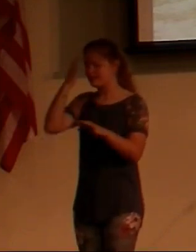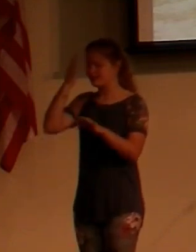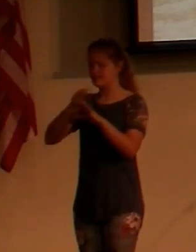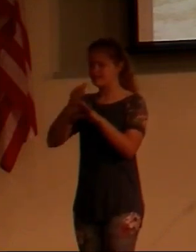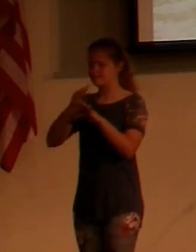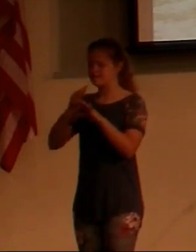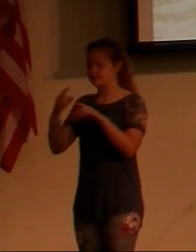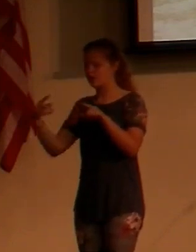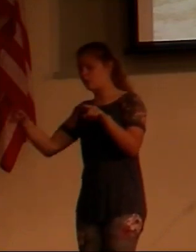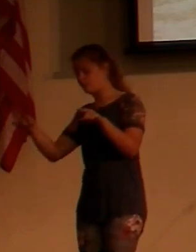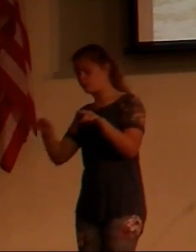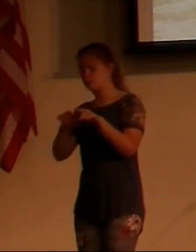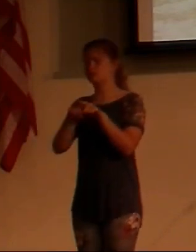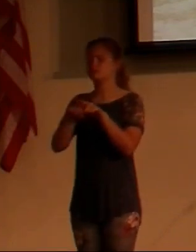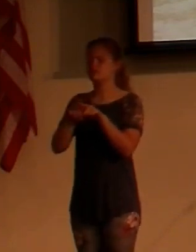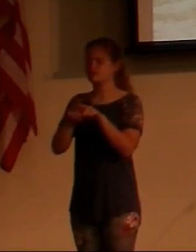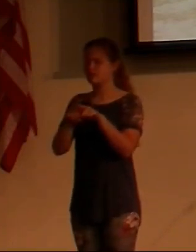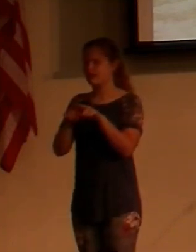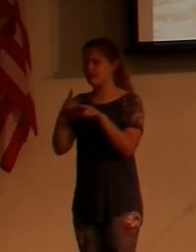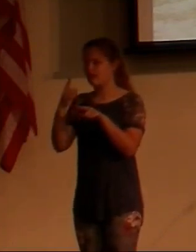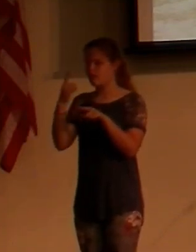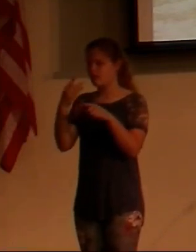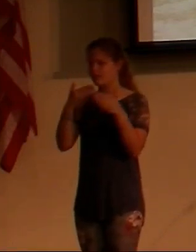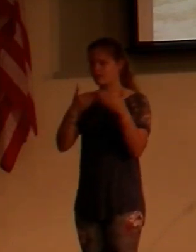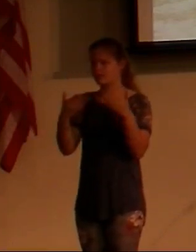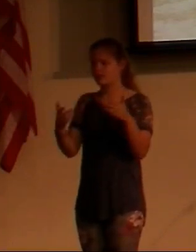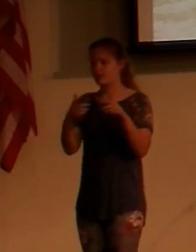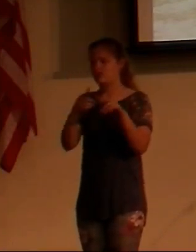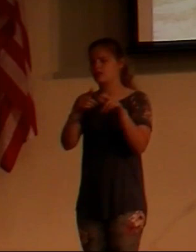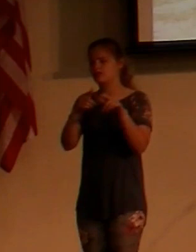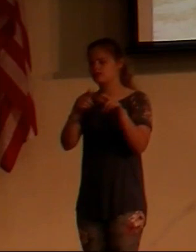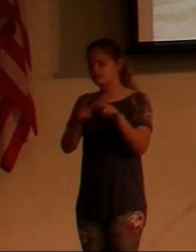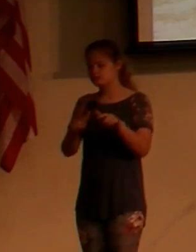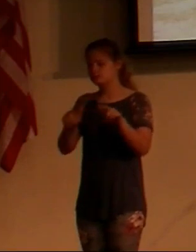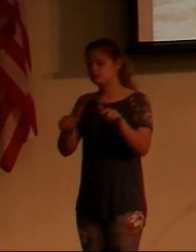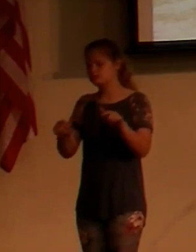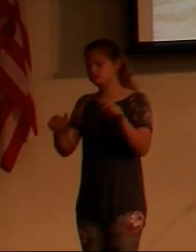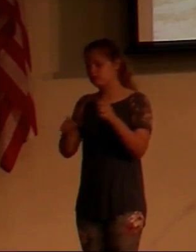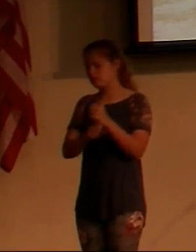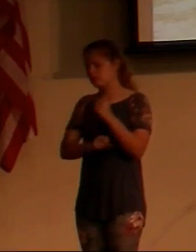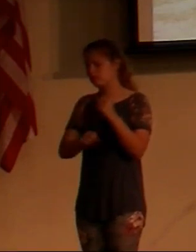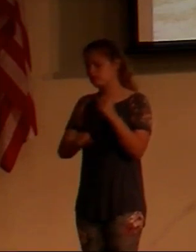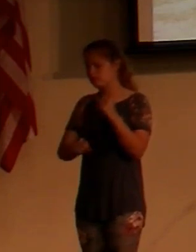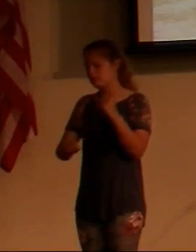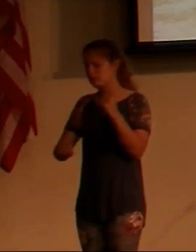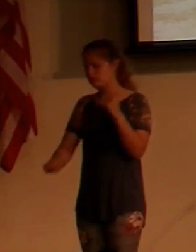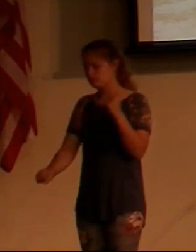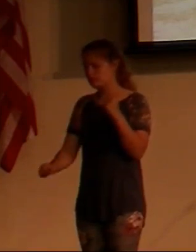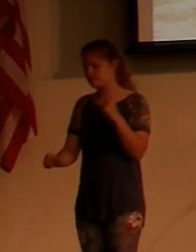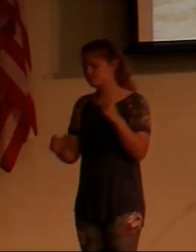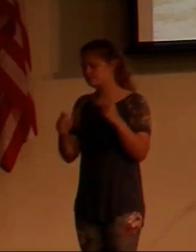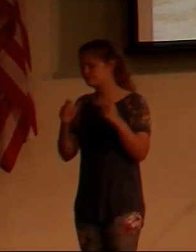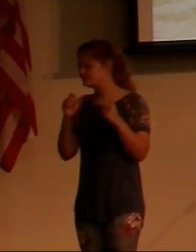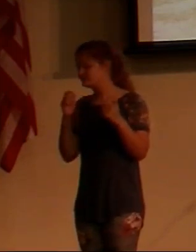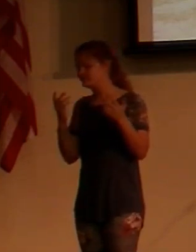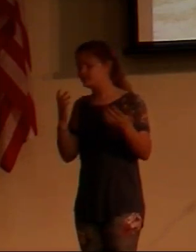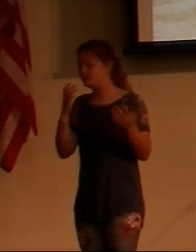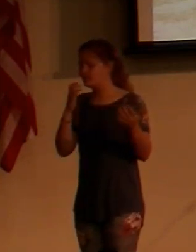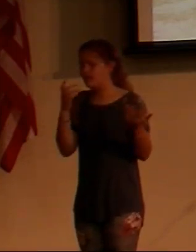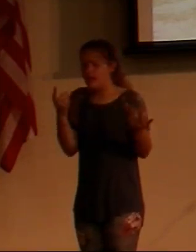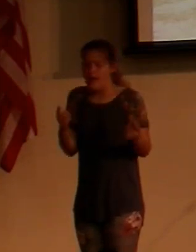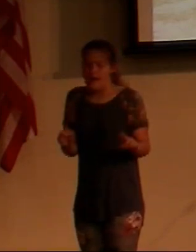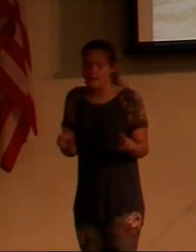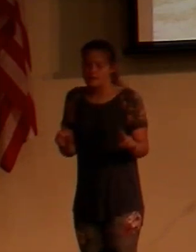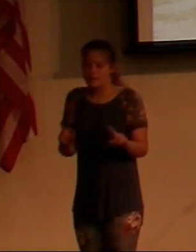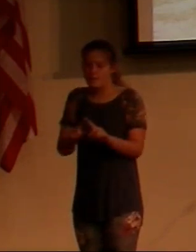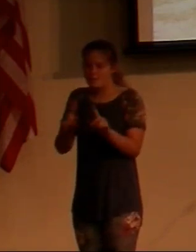track. And it was just one thing after another, and it looked like this trip wasn't going to happen. But